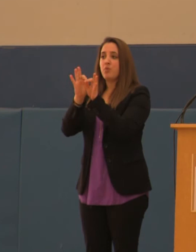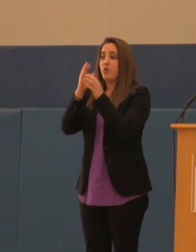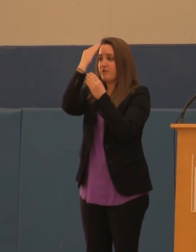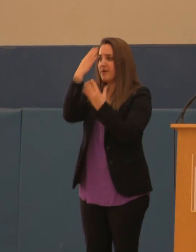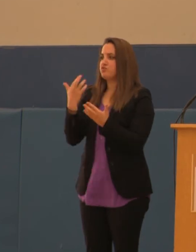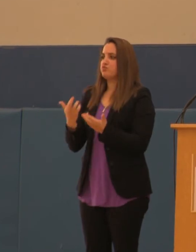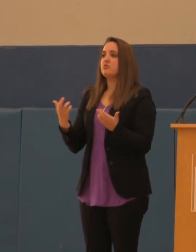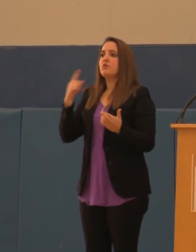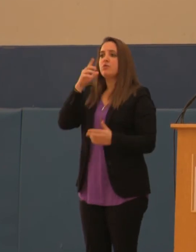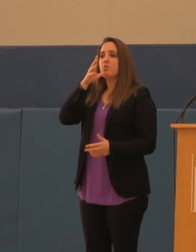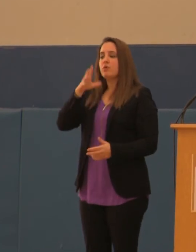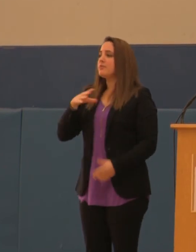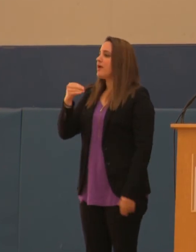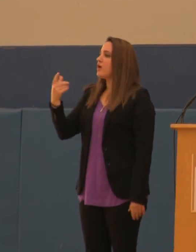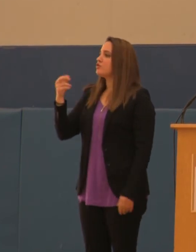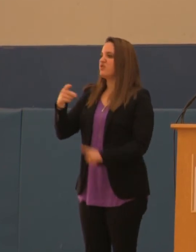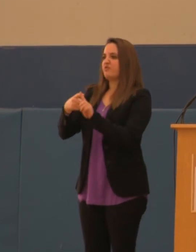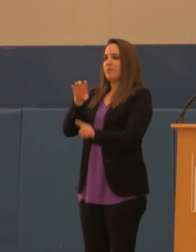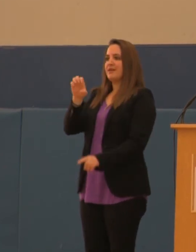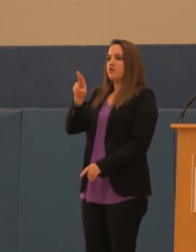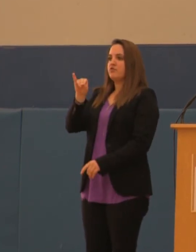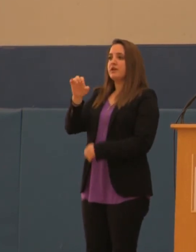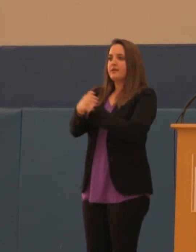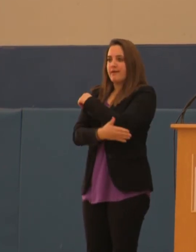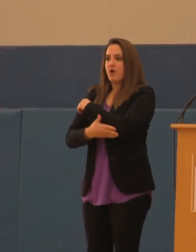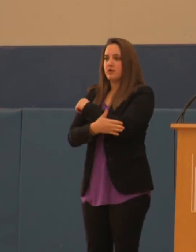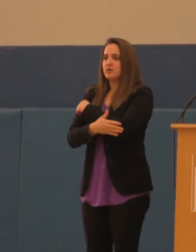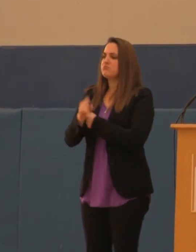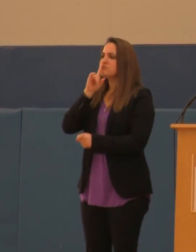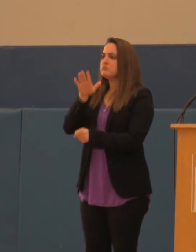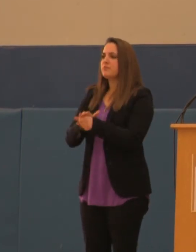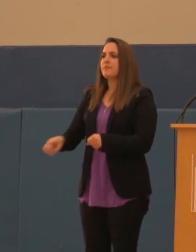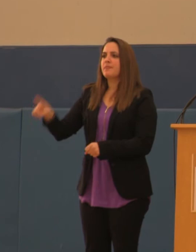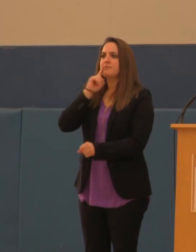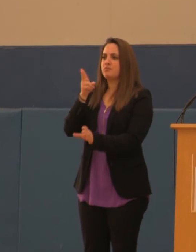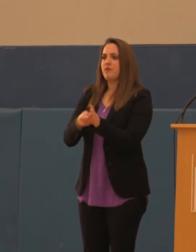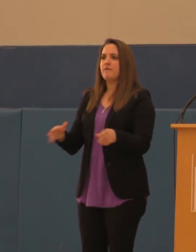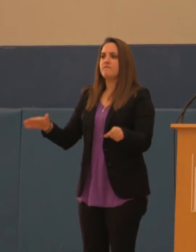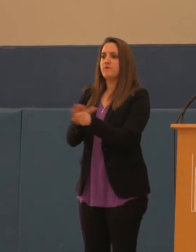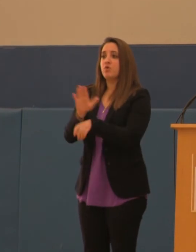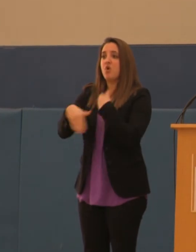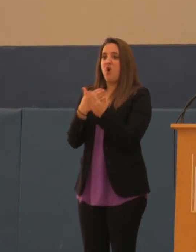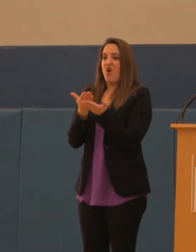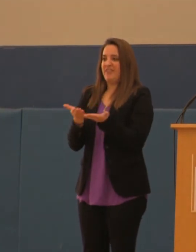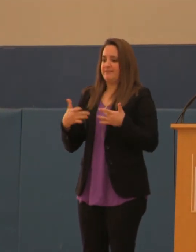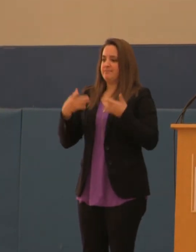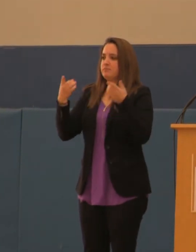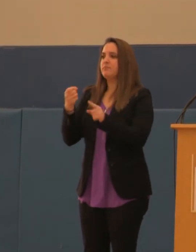to the women and girls of Erie County and to ensure they participate fully in matters that have an impact on their